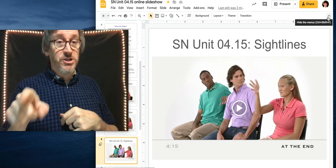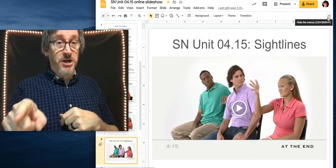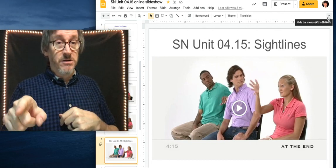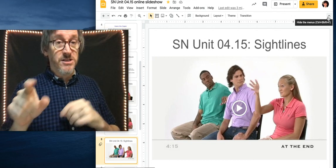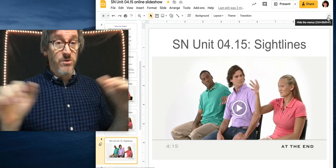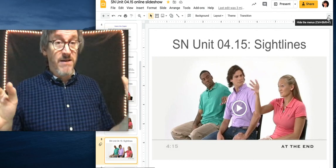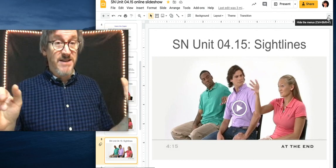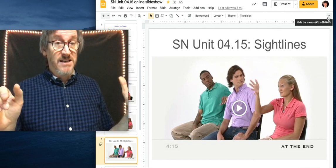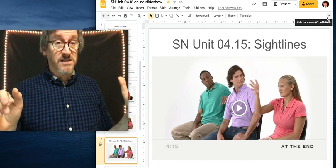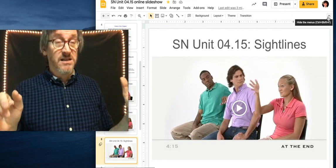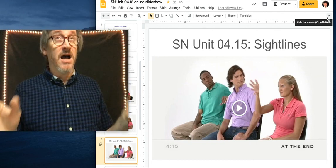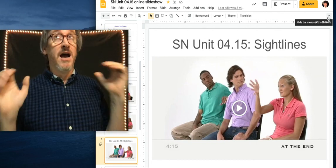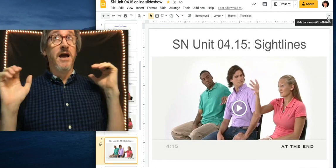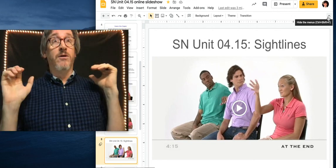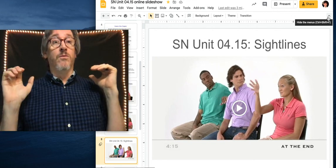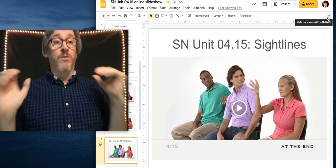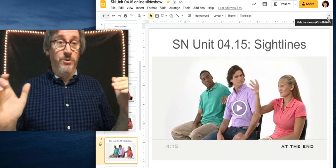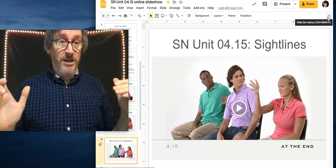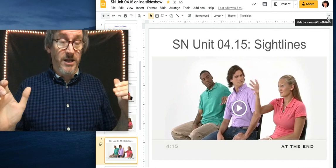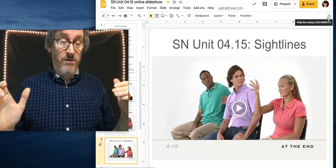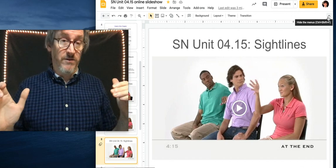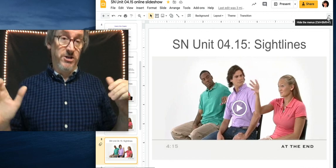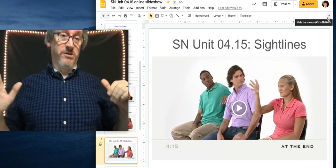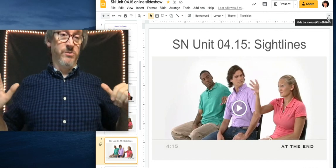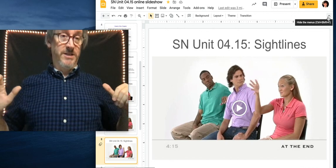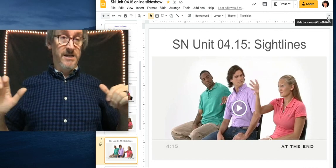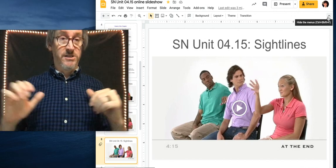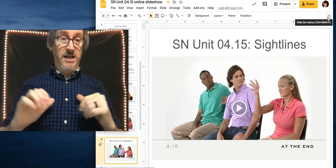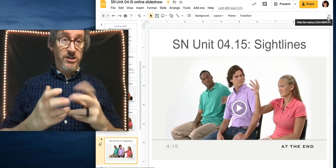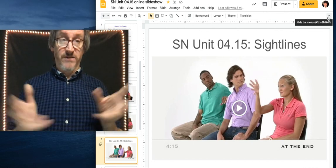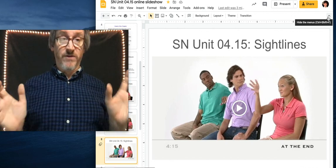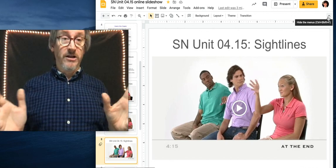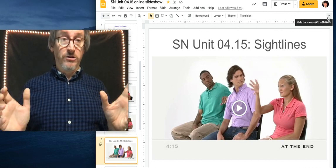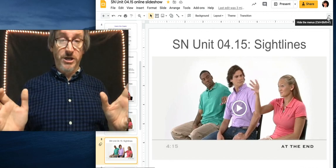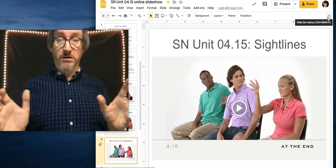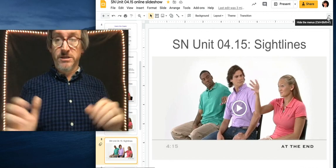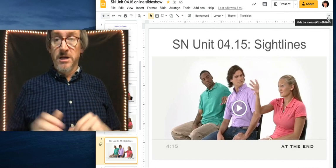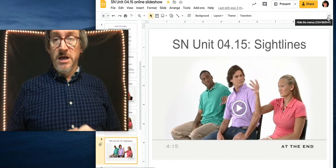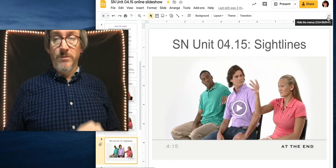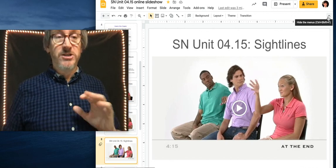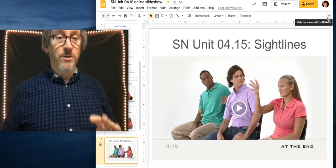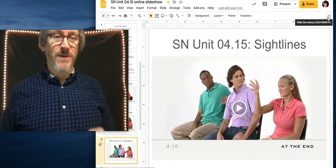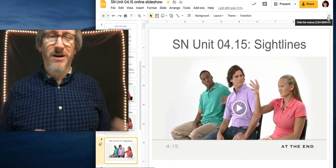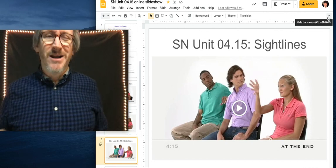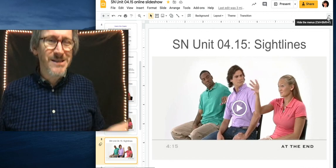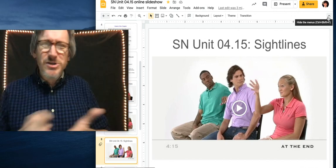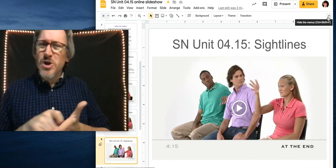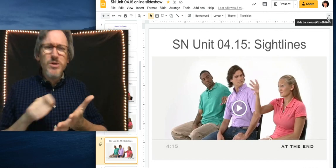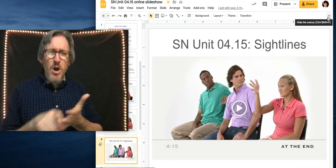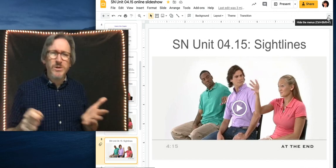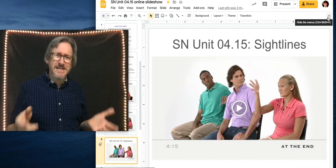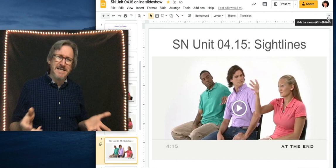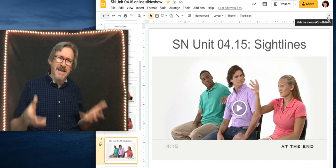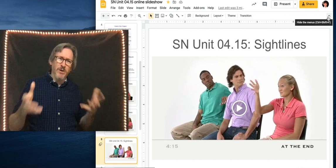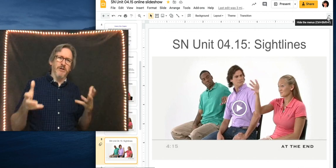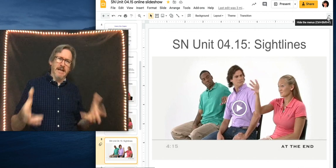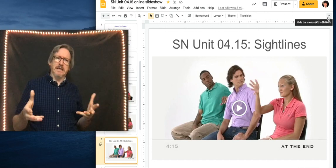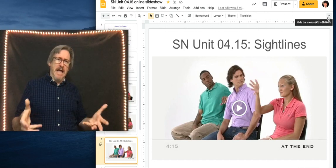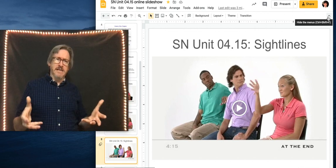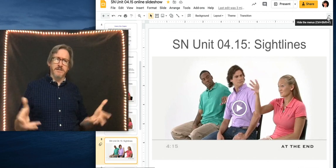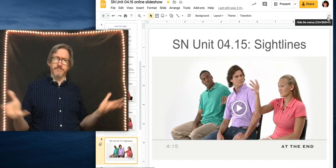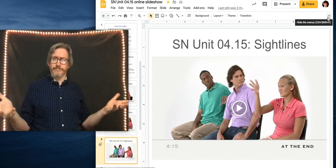students' chairs don't have desks. I wish we could get rid of the chairs with desks and just have regular chairs. It'd be so much better, because there's no notes to take when